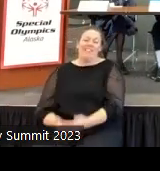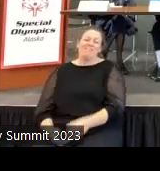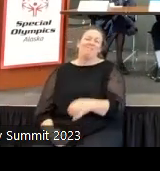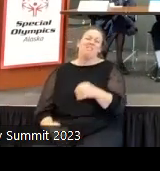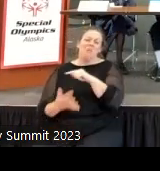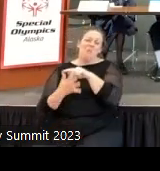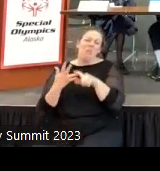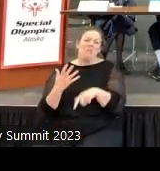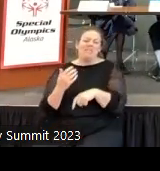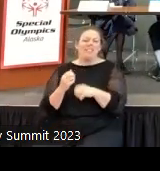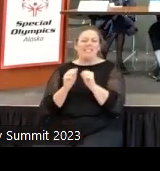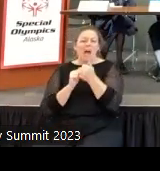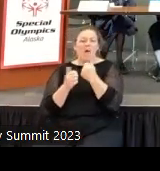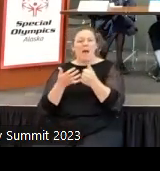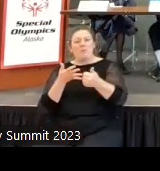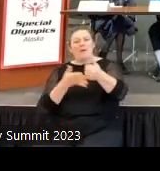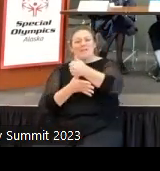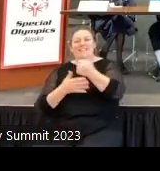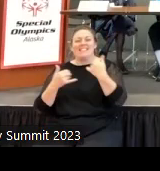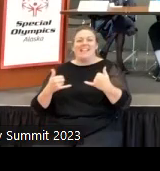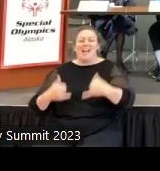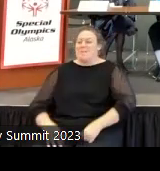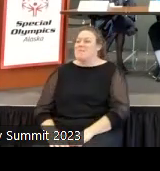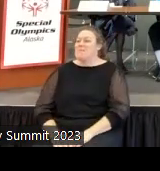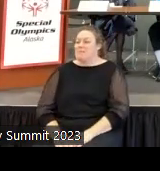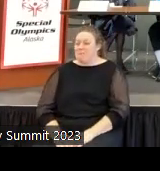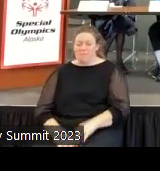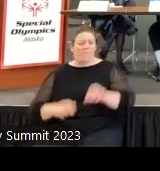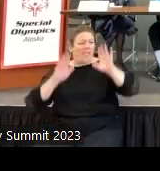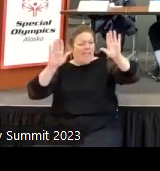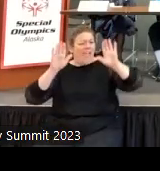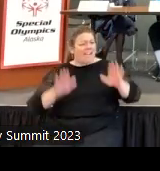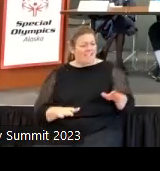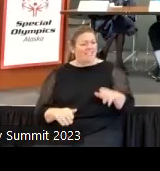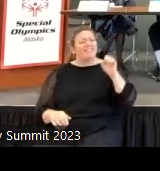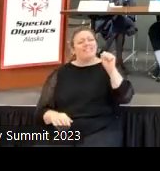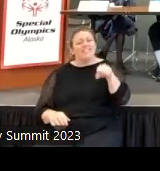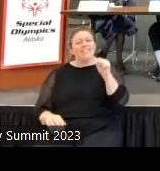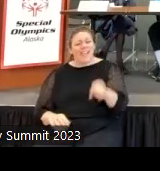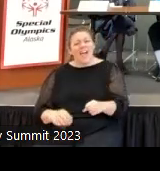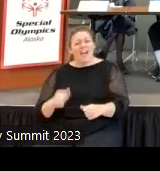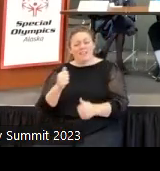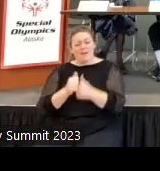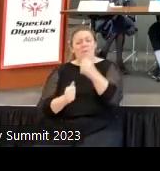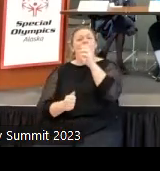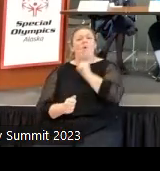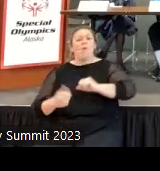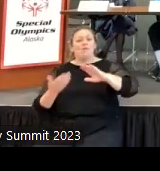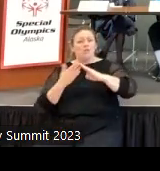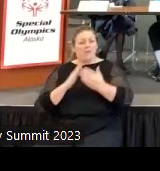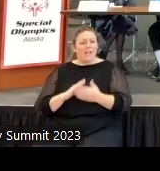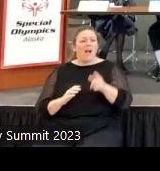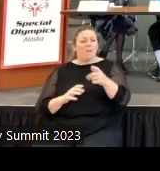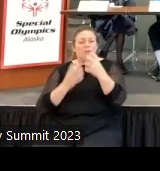It's excellent, excellent points there. The older you get, the more you do prioritize your precious time.